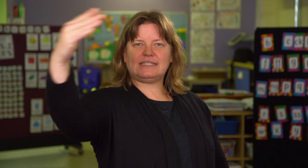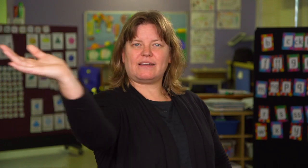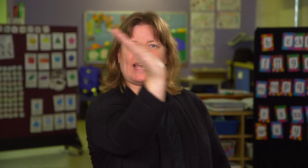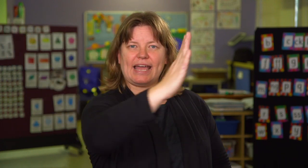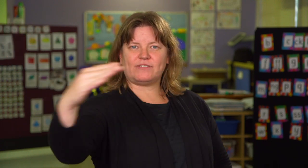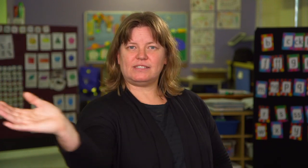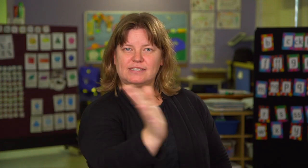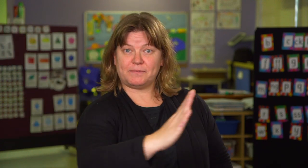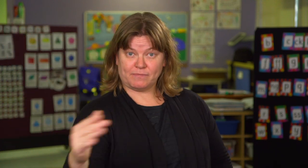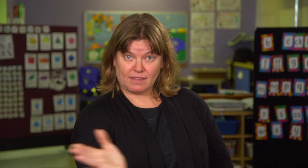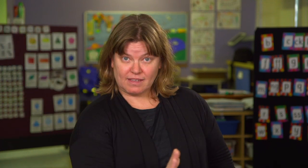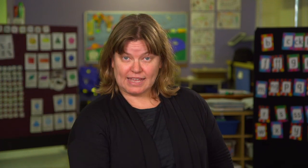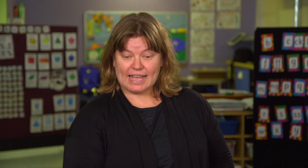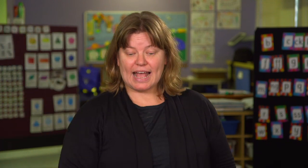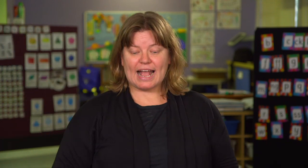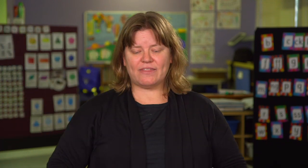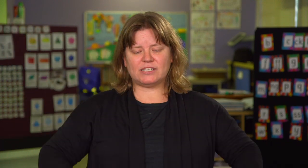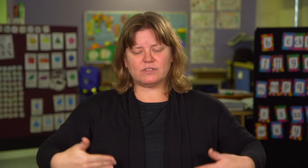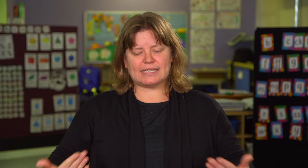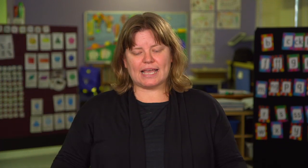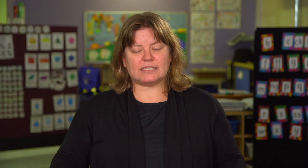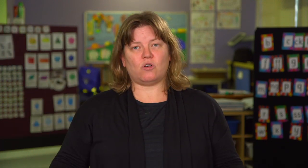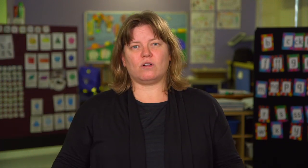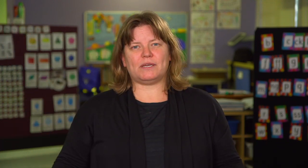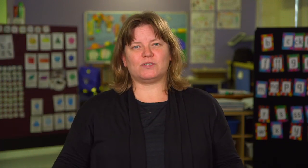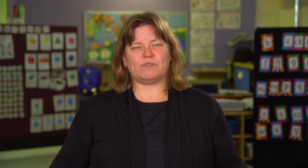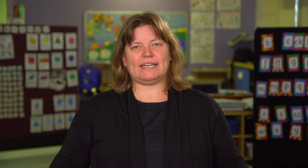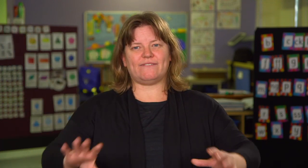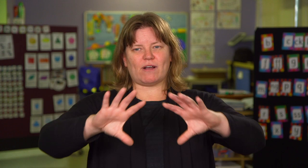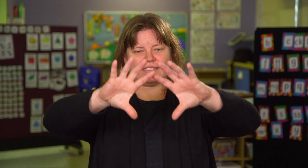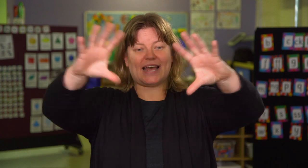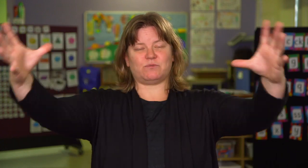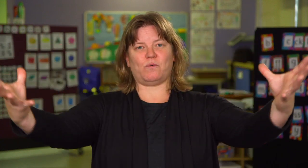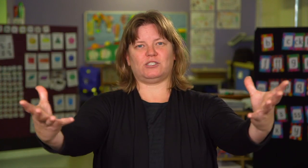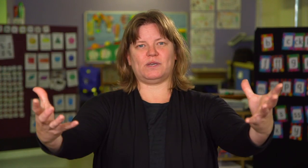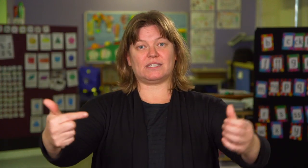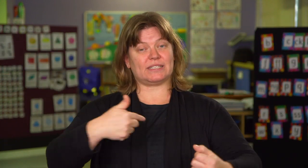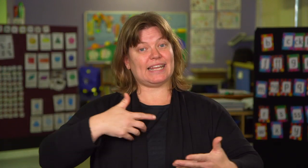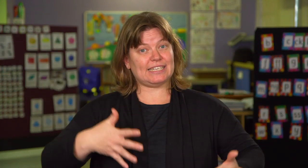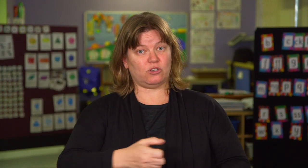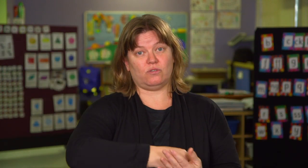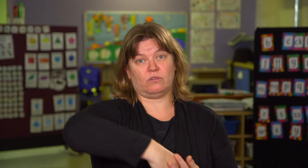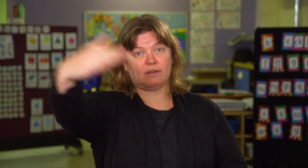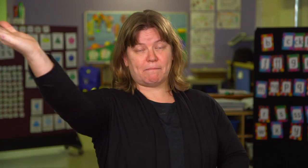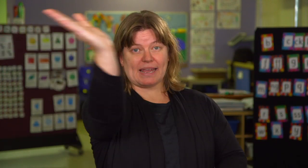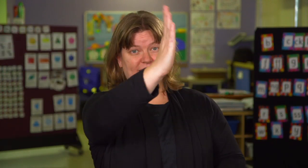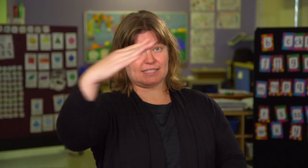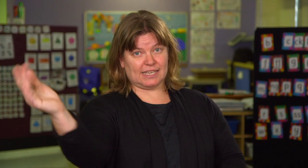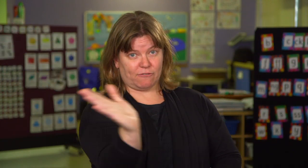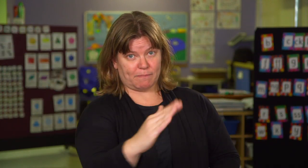down a canvas. And they don't say a song because really, for us, that's what we're doing. So it's letting you paint this thing for a